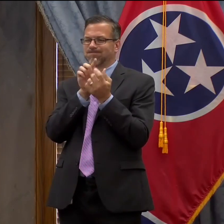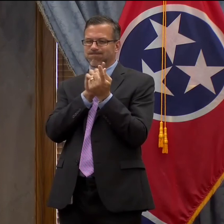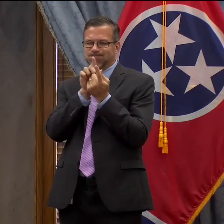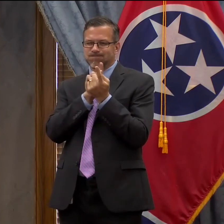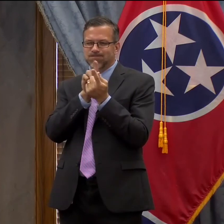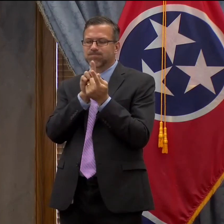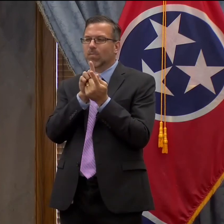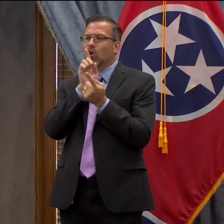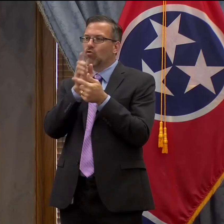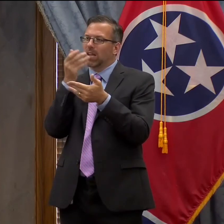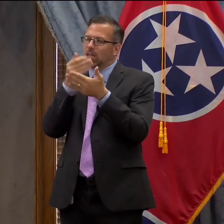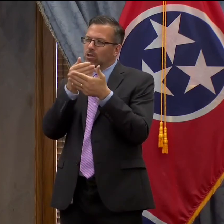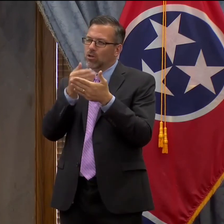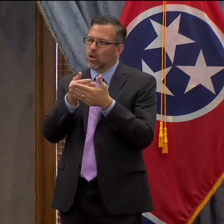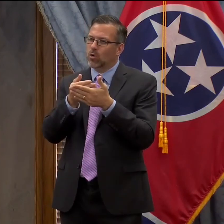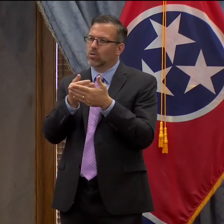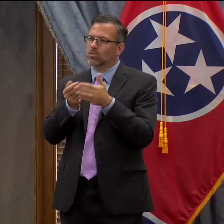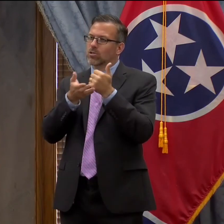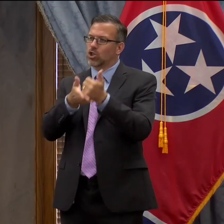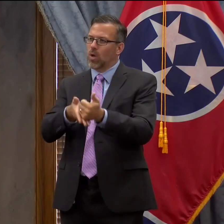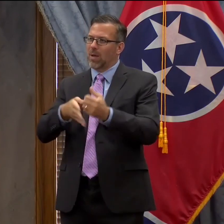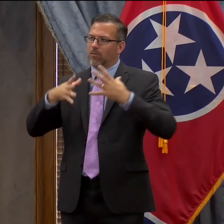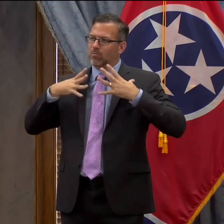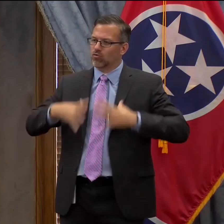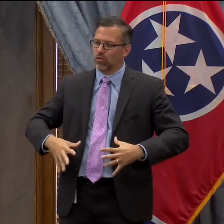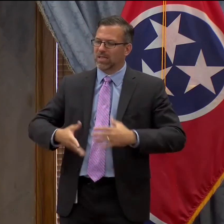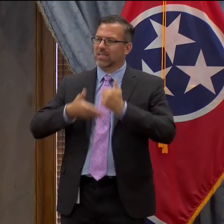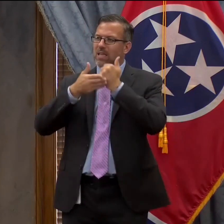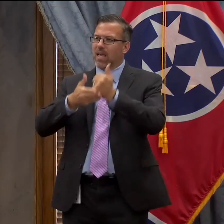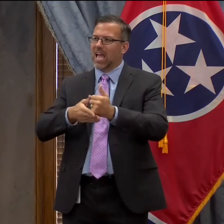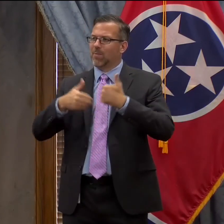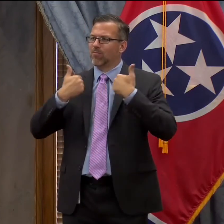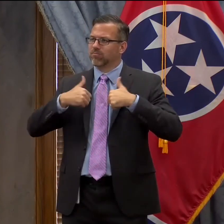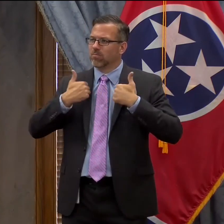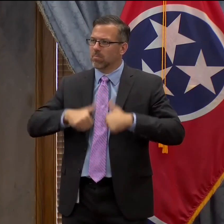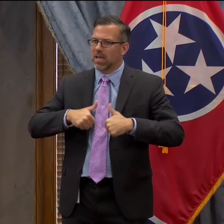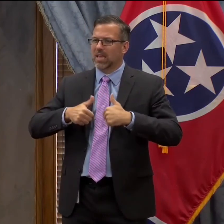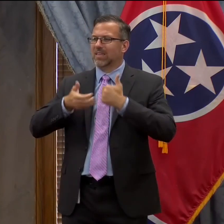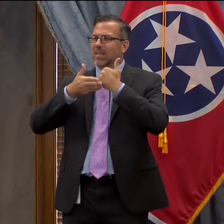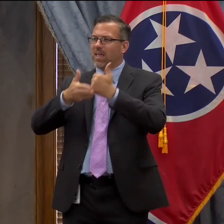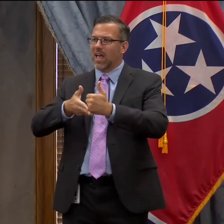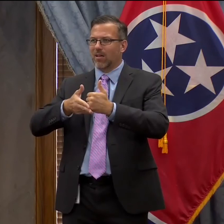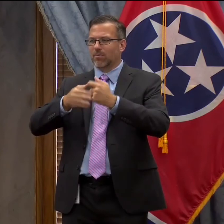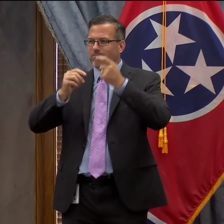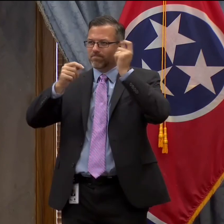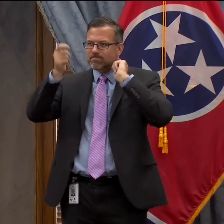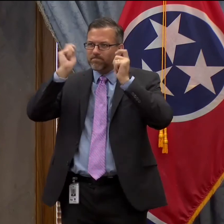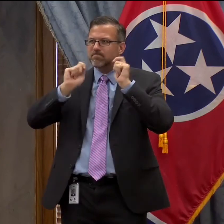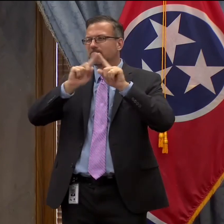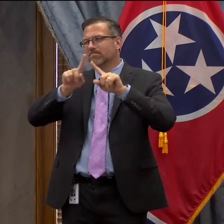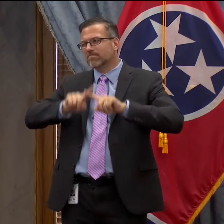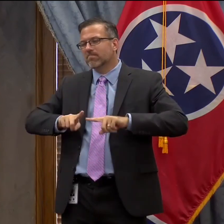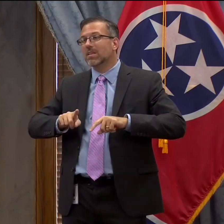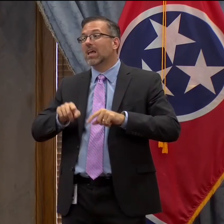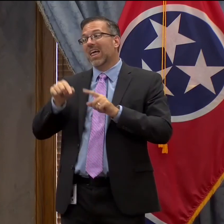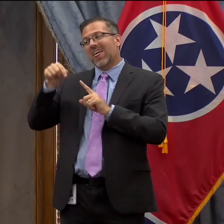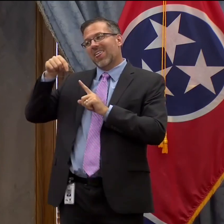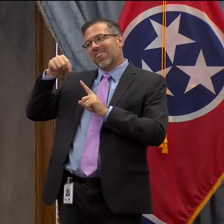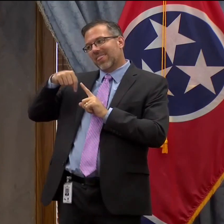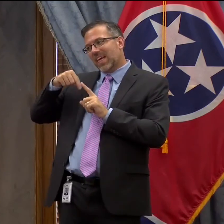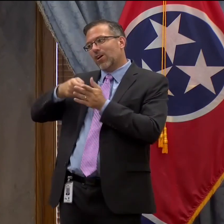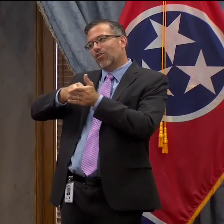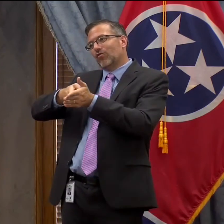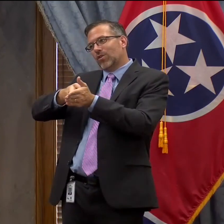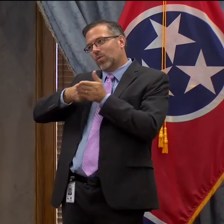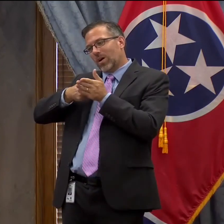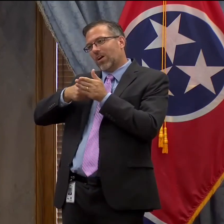They're very close to the resident and therefore at high risk. And so those essential caregivers are subject to the same